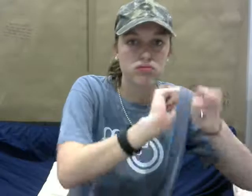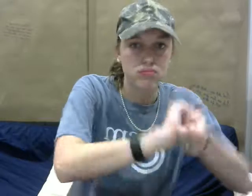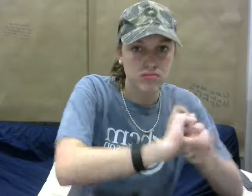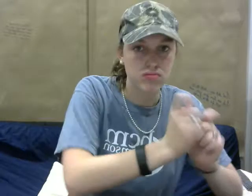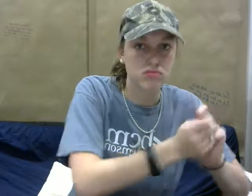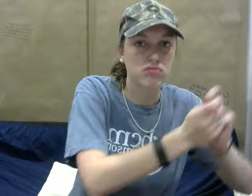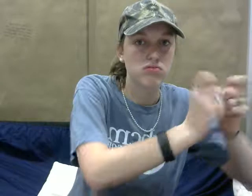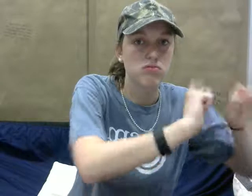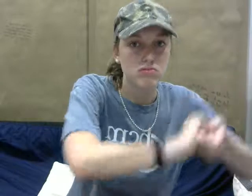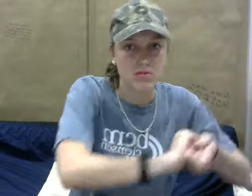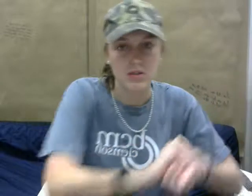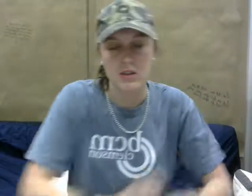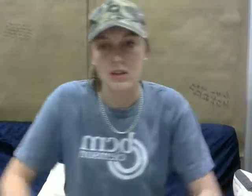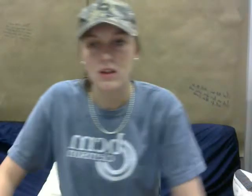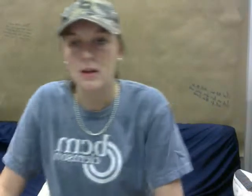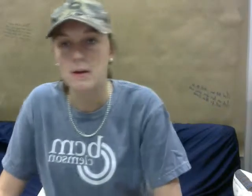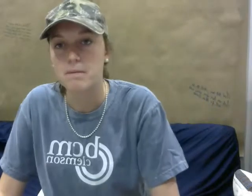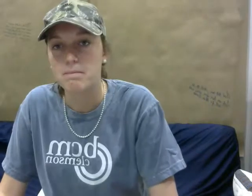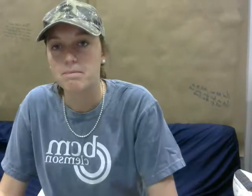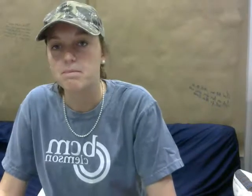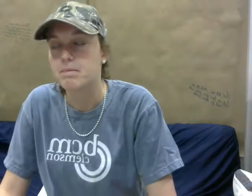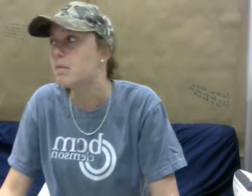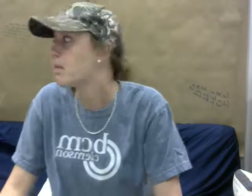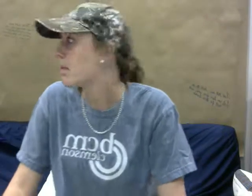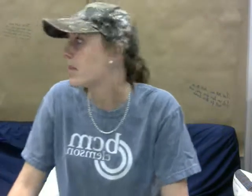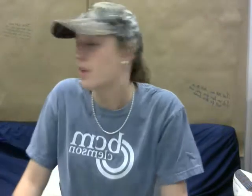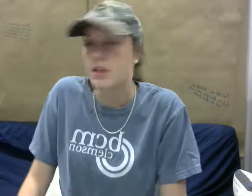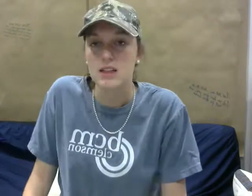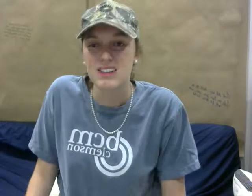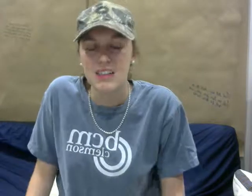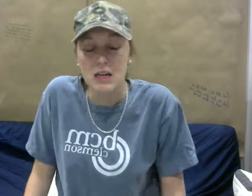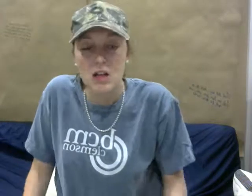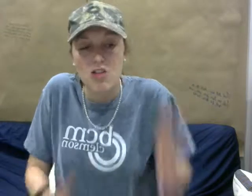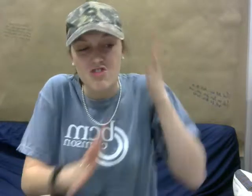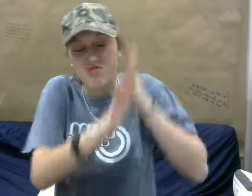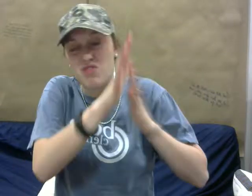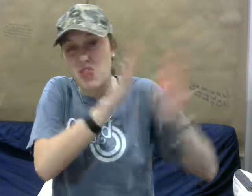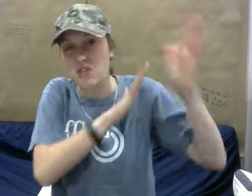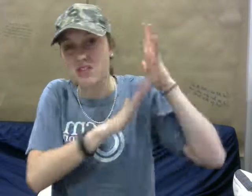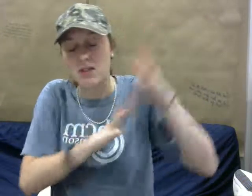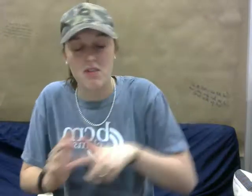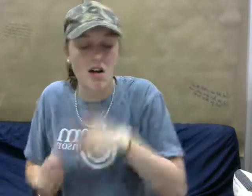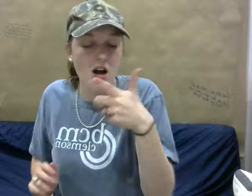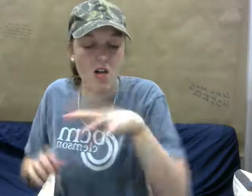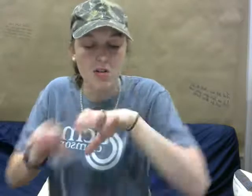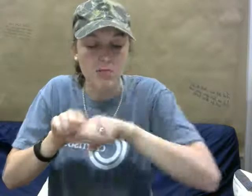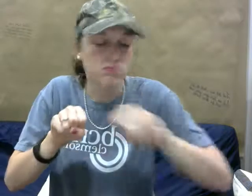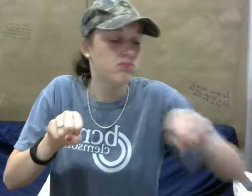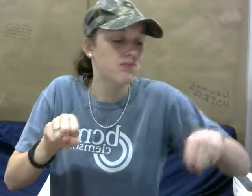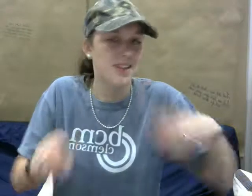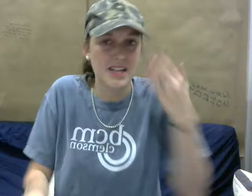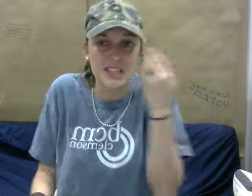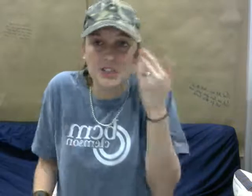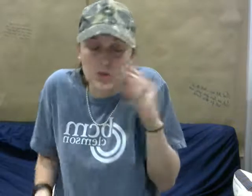At the dawn of the space age, very little was known about what the planets were like as individual worlds. Venus